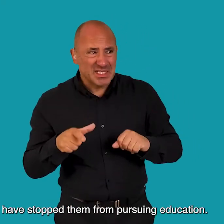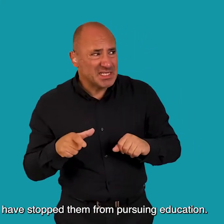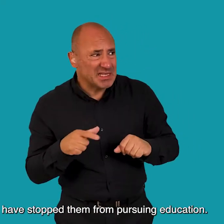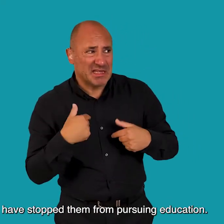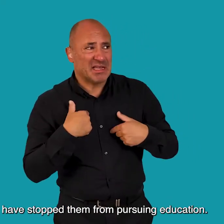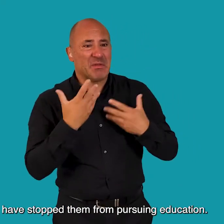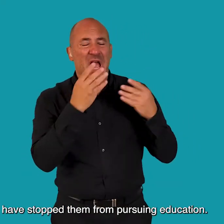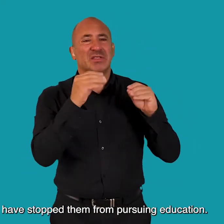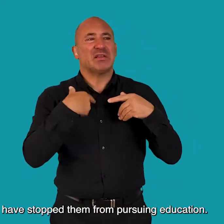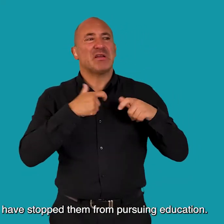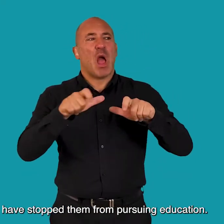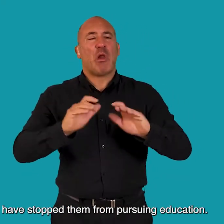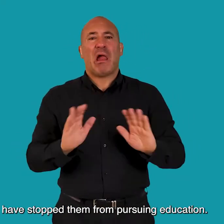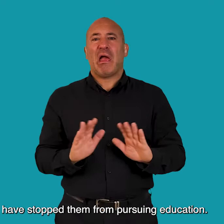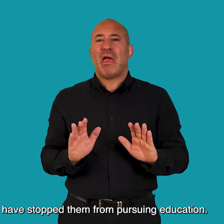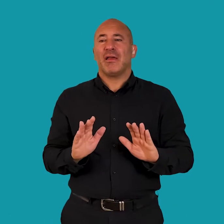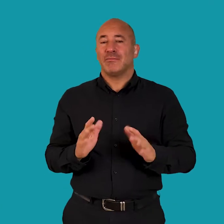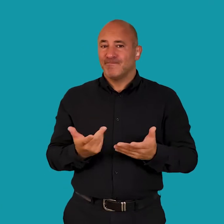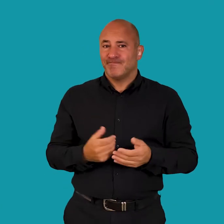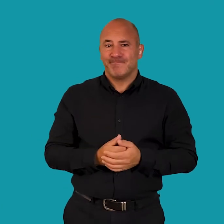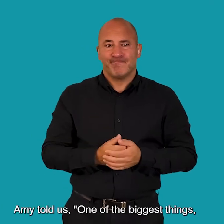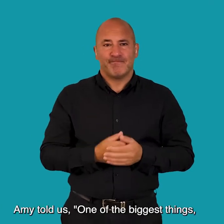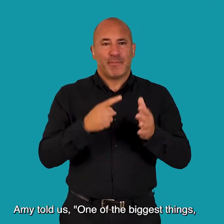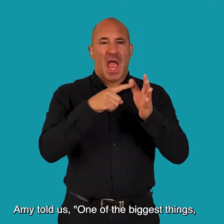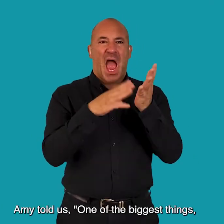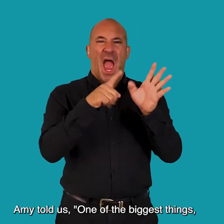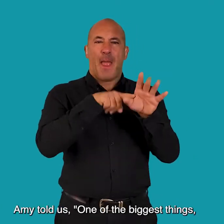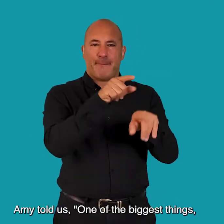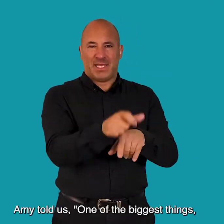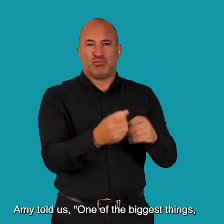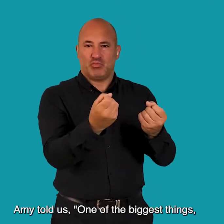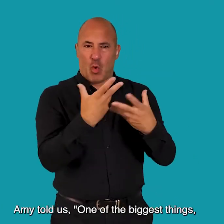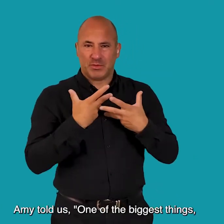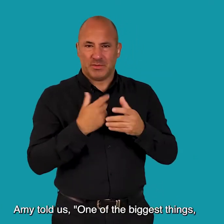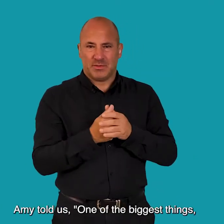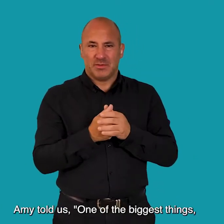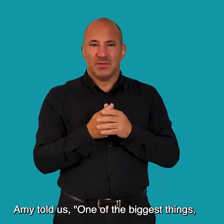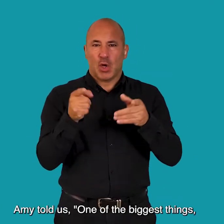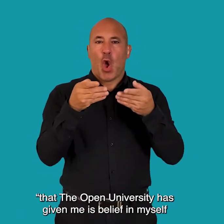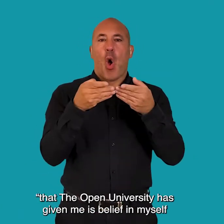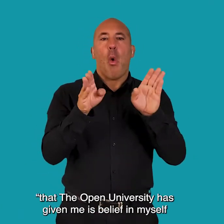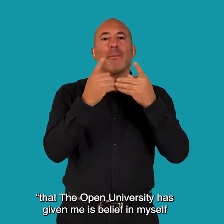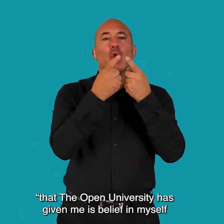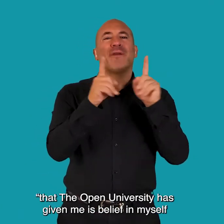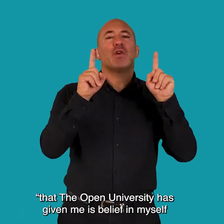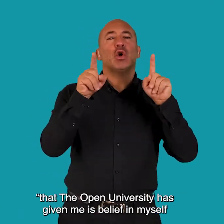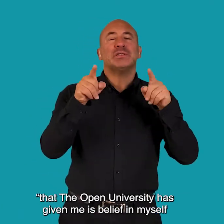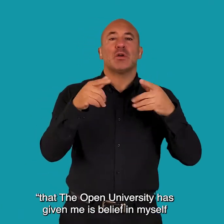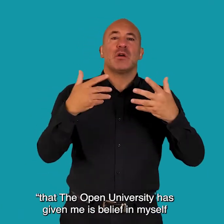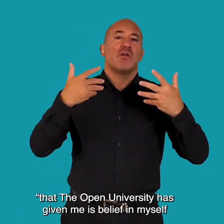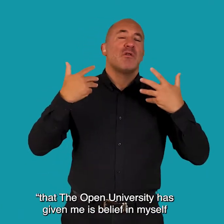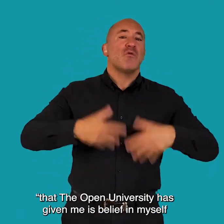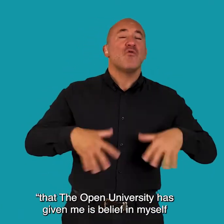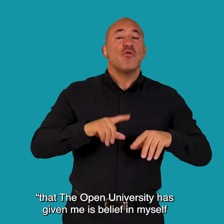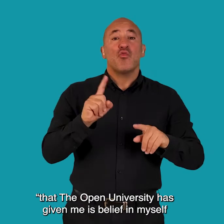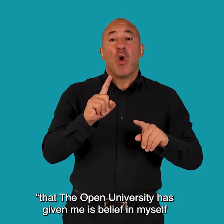from pursuing education. Amy told us, "One of the biggest things that the Open University has given me is belief